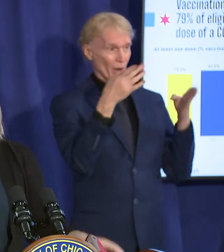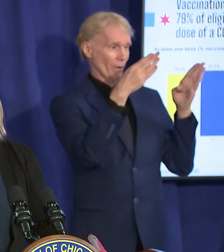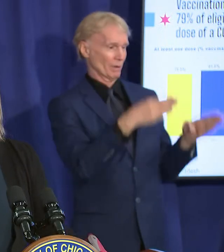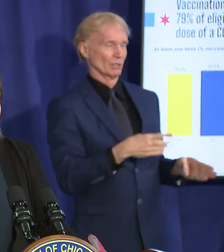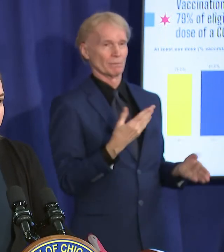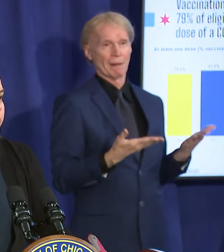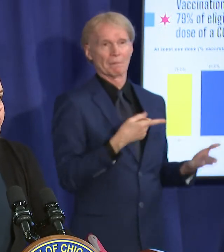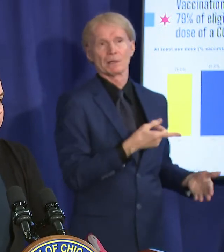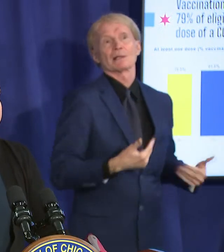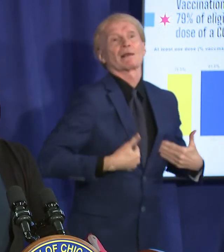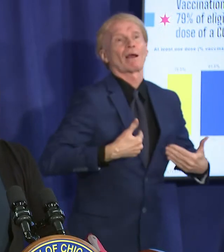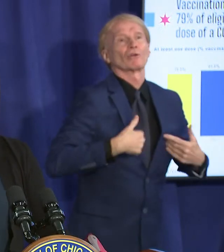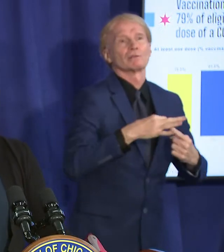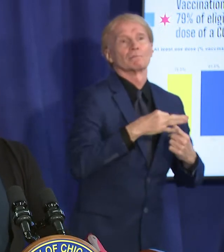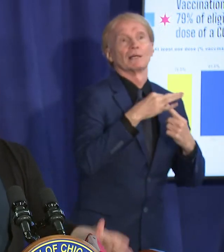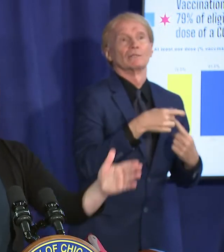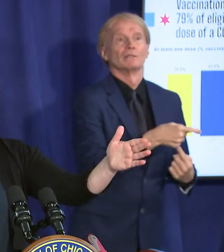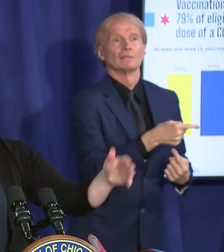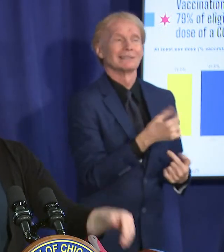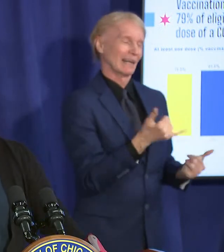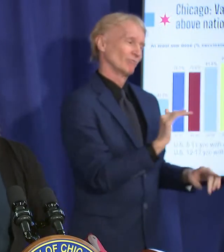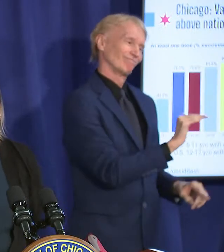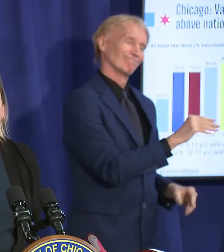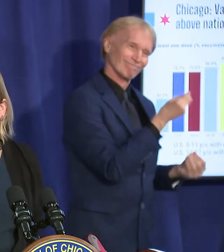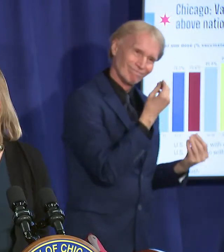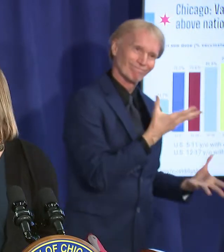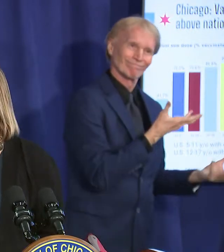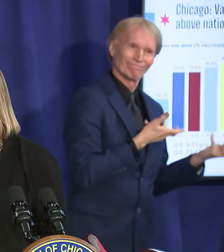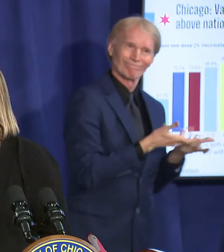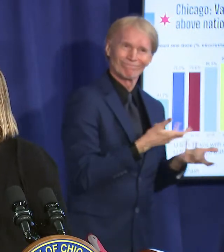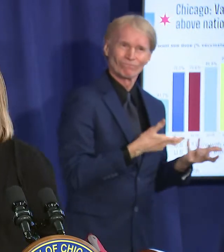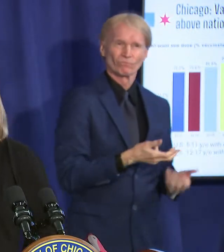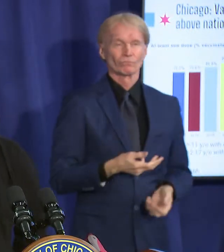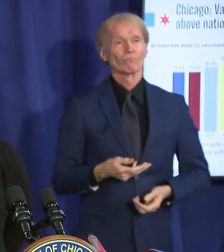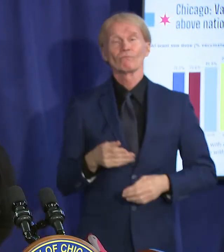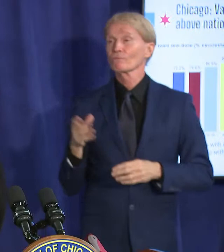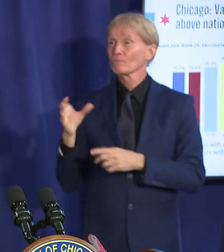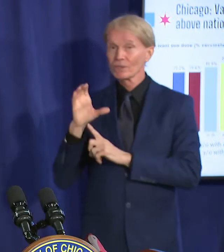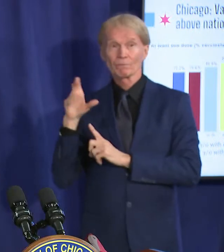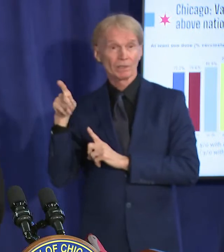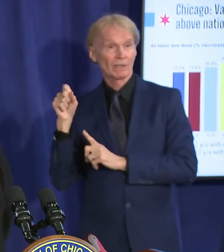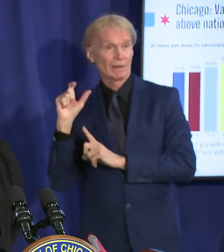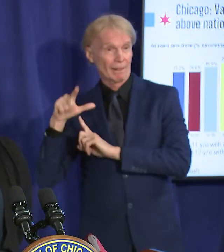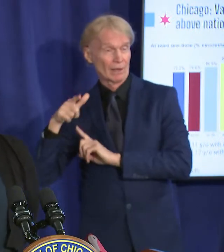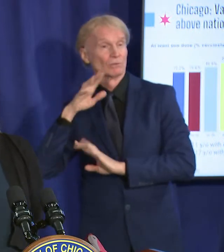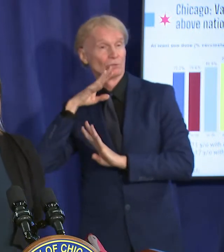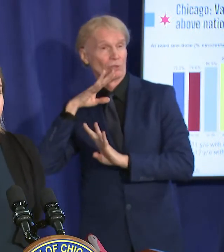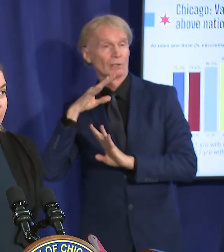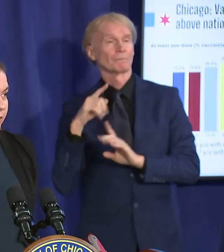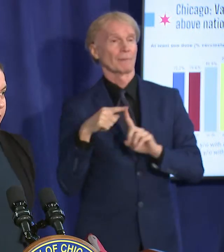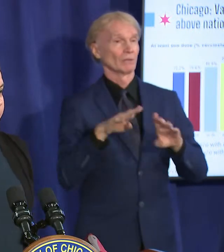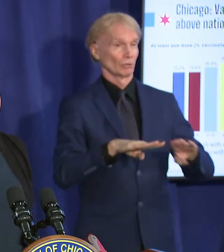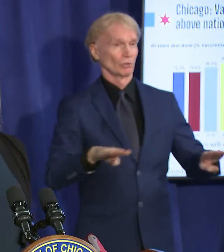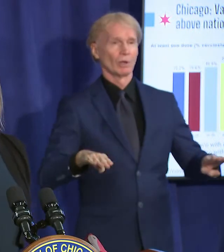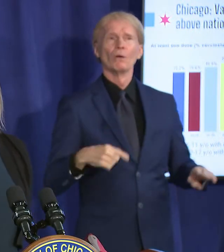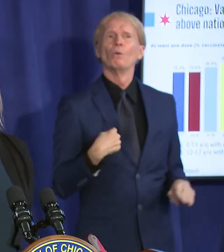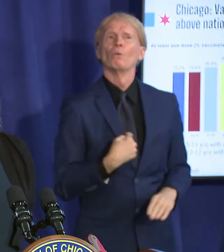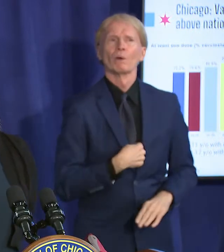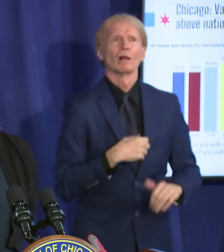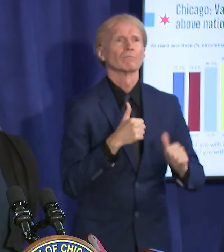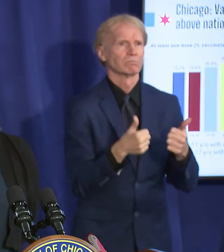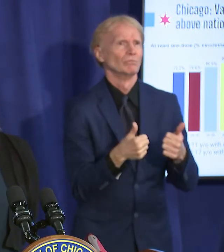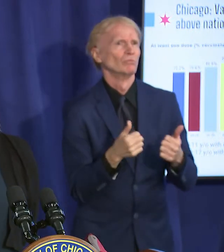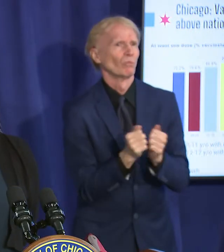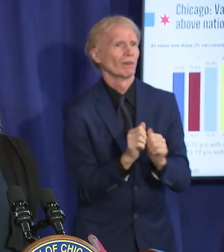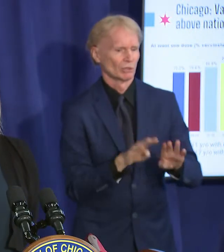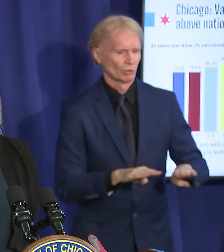especially younger folks, now is the time. And when we look at kids, and we'll hear from CPS in a minute, We're doing well here with vaccination